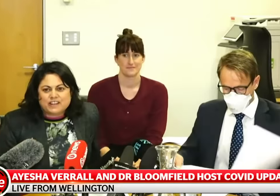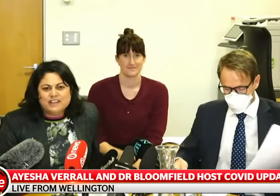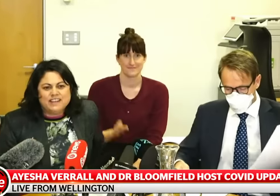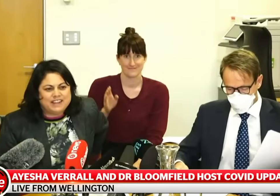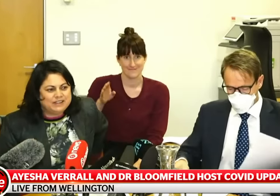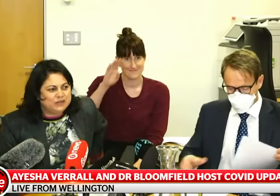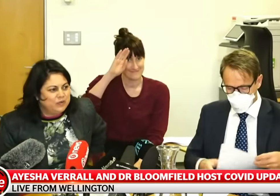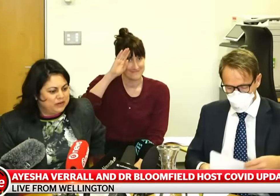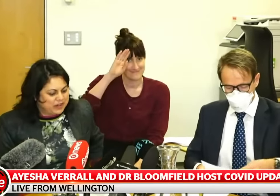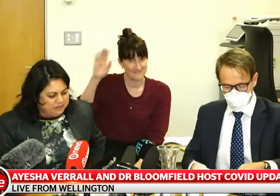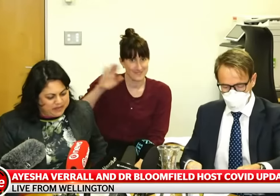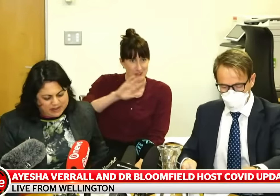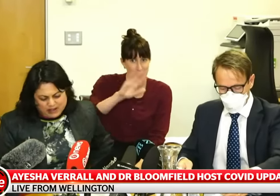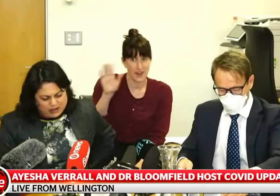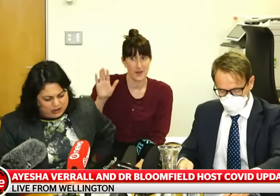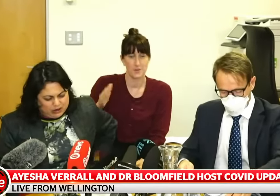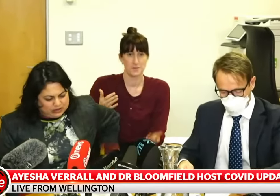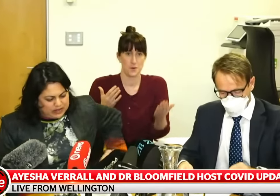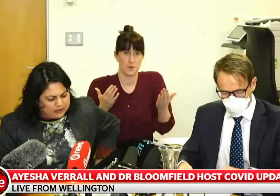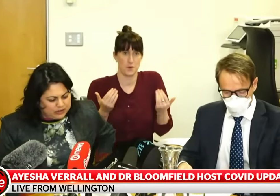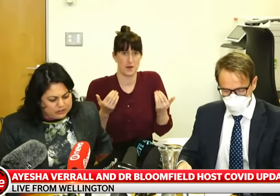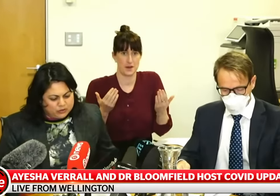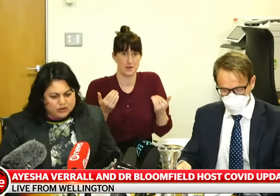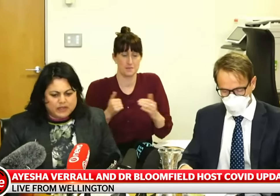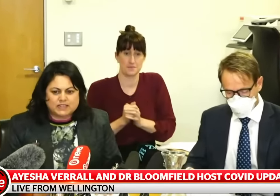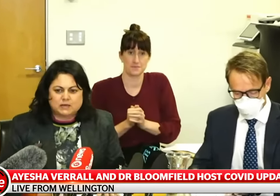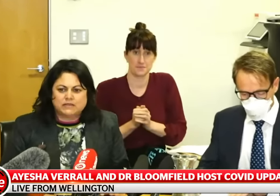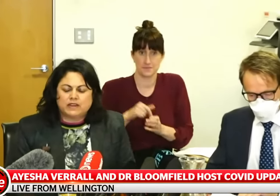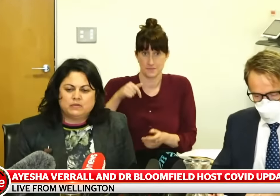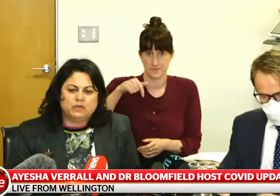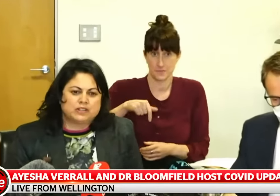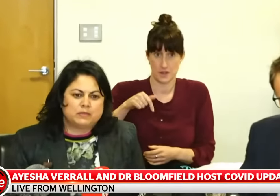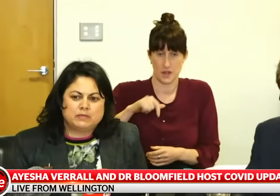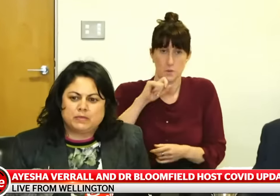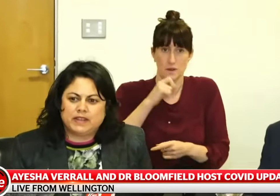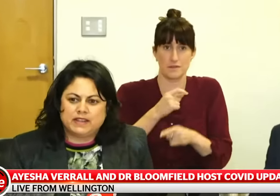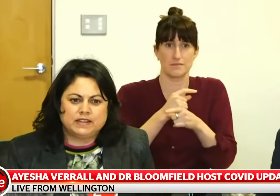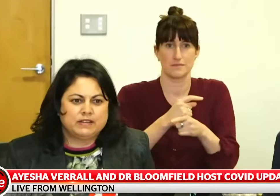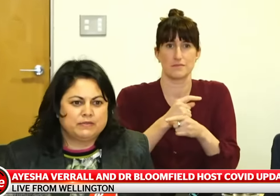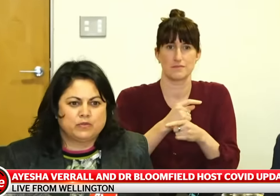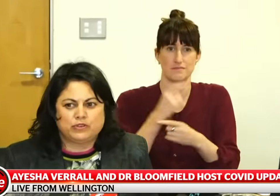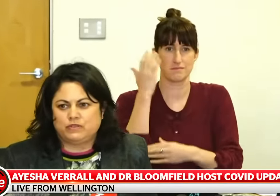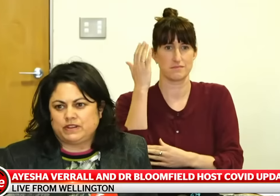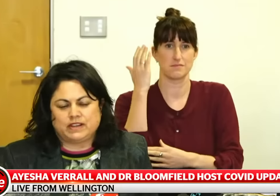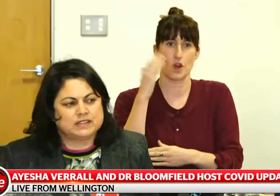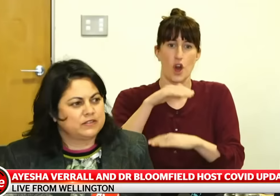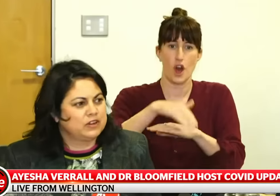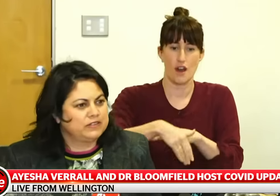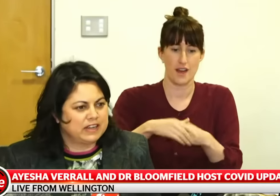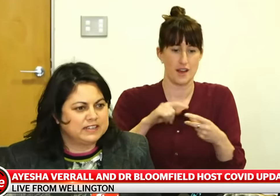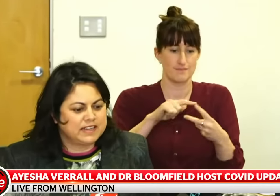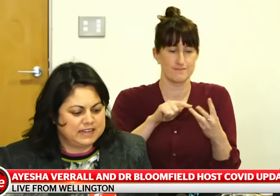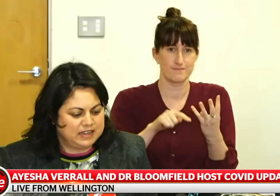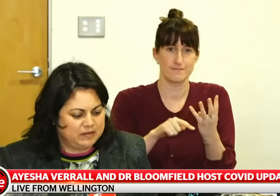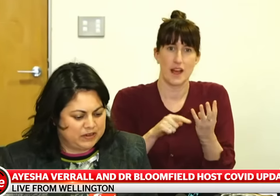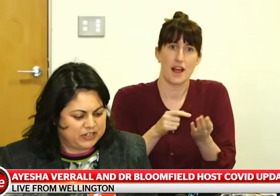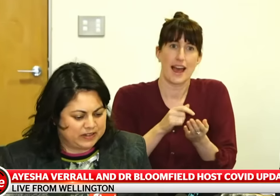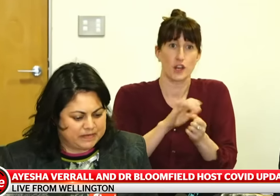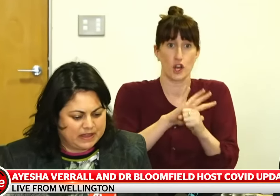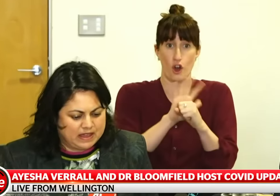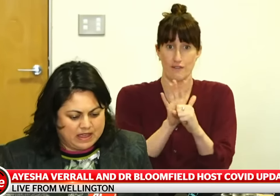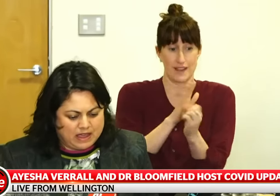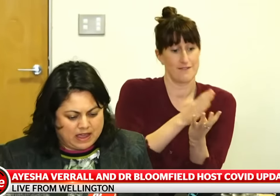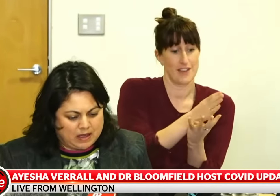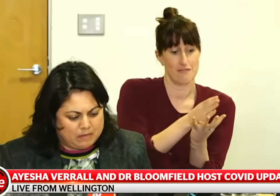Well, kia ora and welcome. Today we're going to talk about some of our work to be prepared for new variants of COVID-19